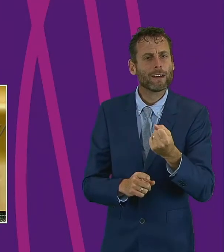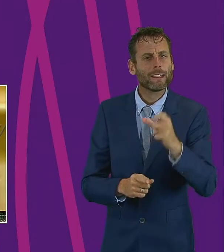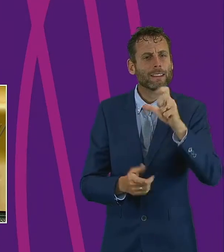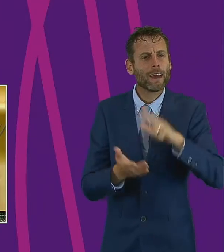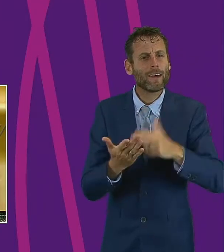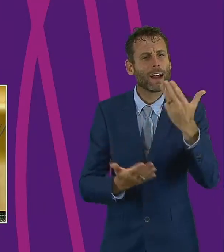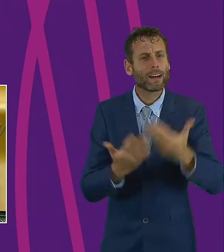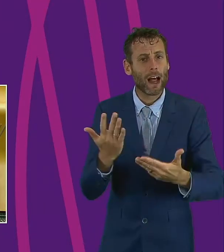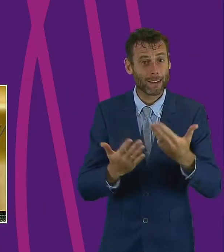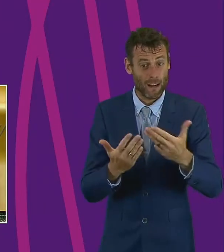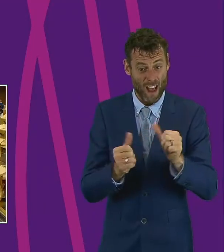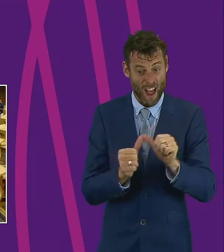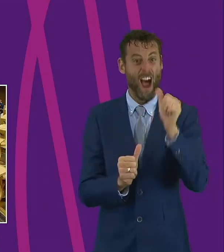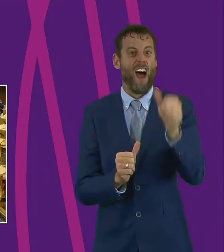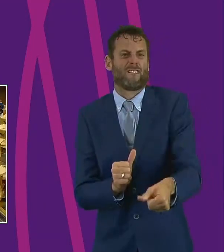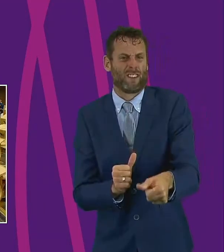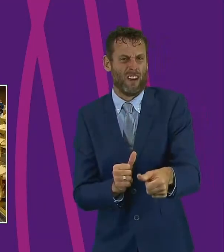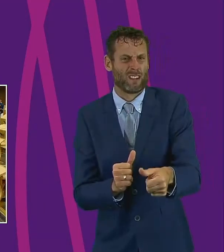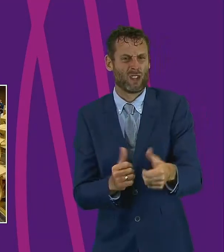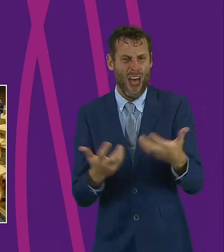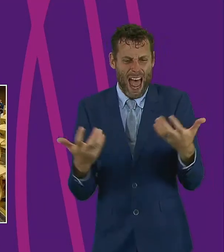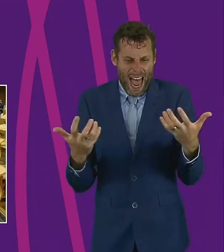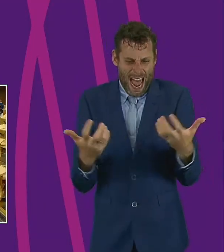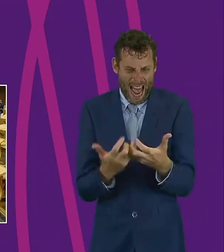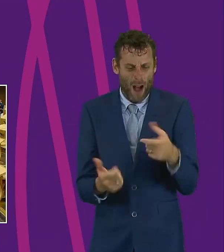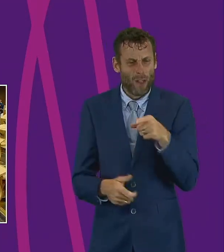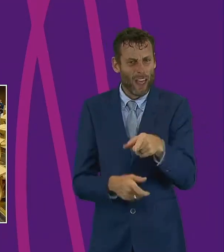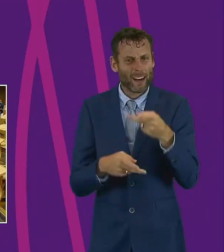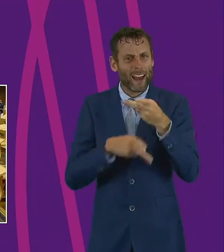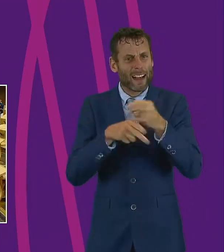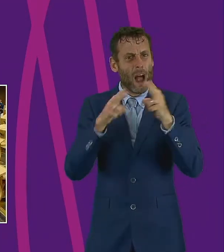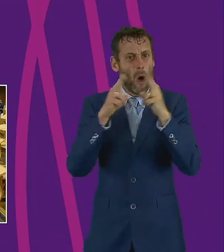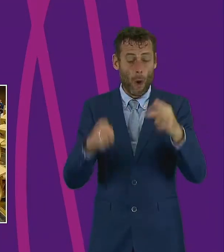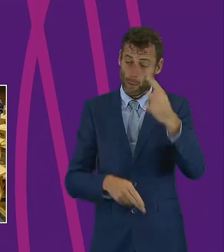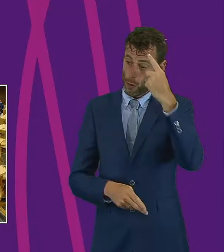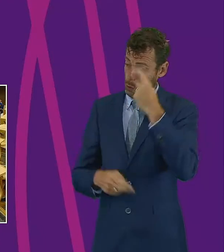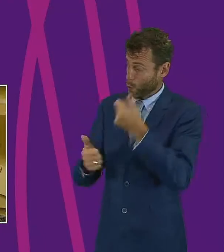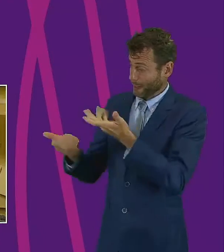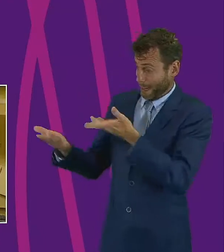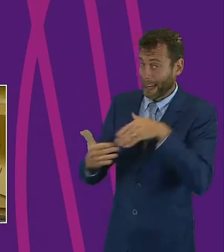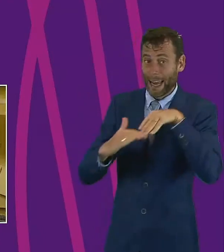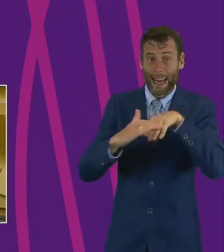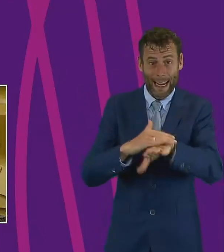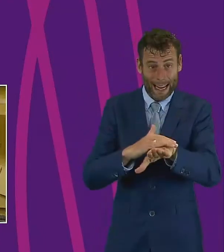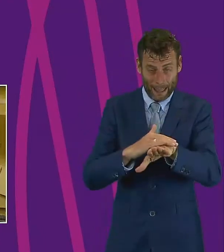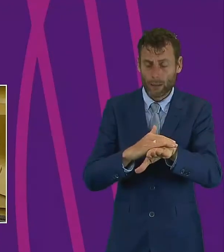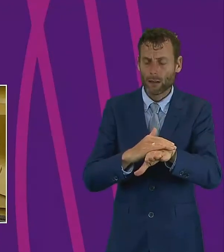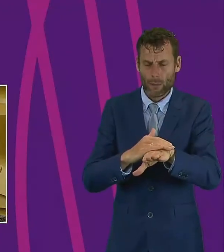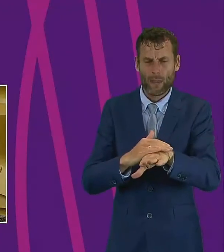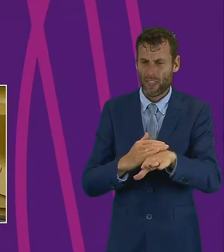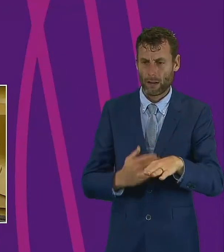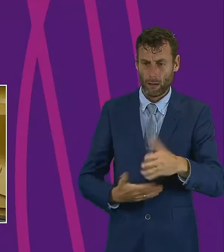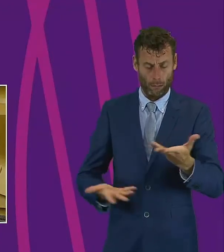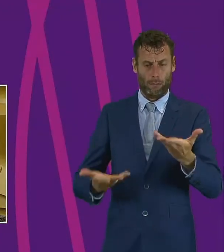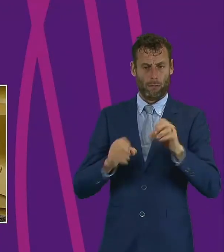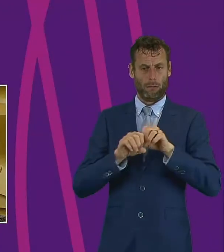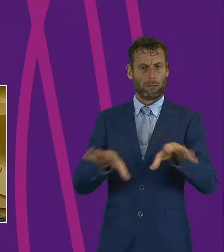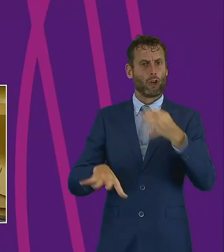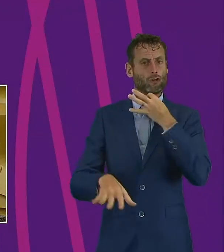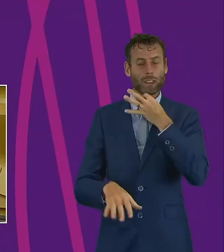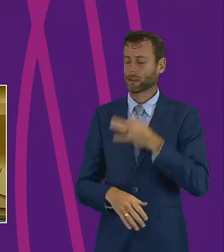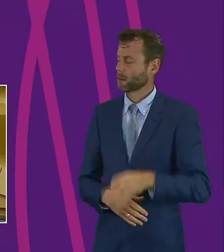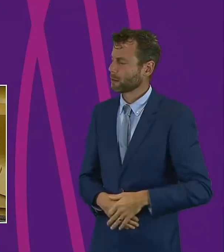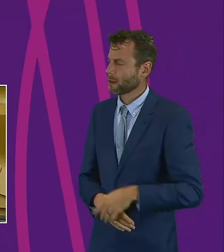situation? First Minister. With the greatest of respect to Ruth Davis, I'm not sure she listened carefully enough to the answer I gave. I said